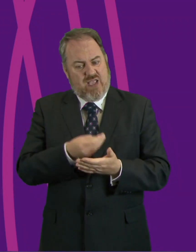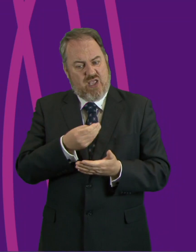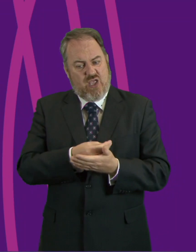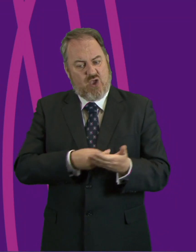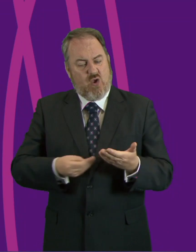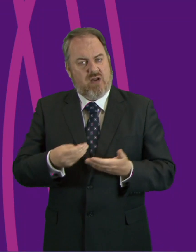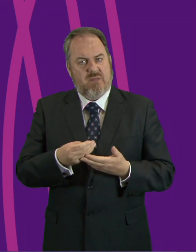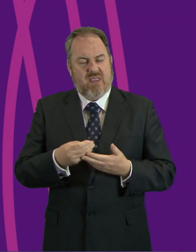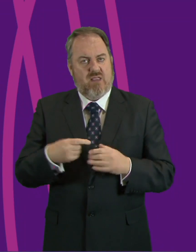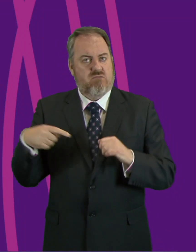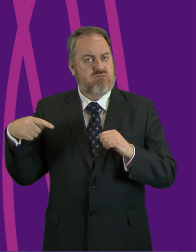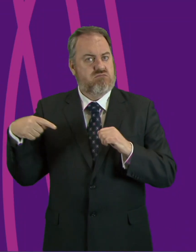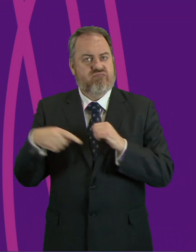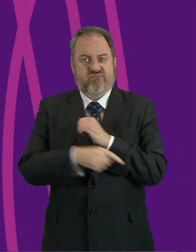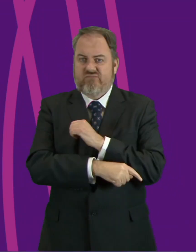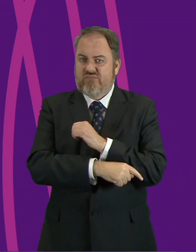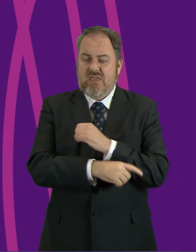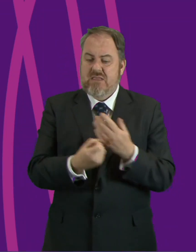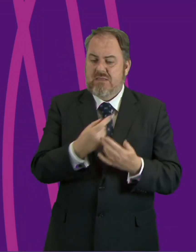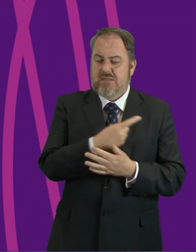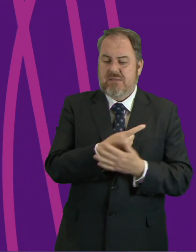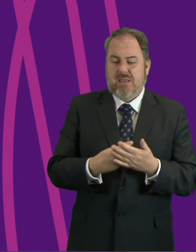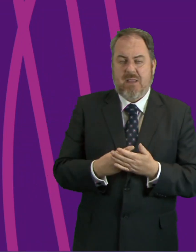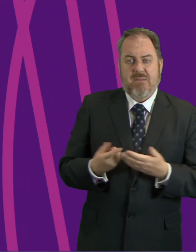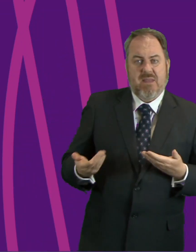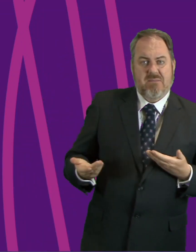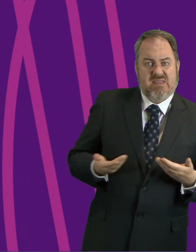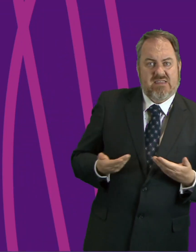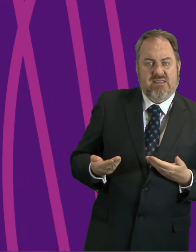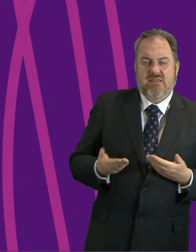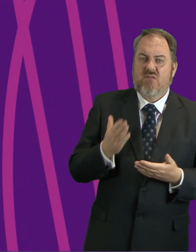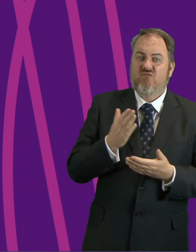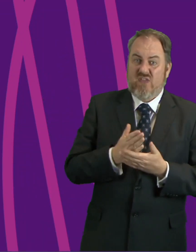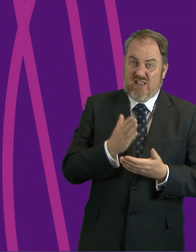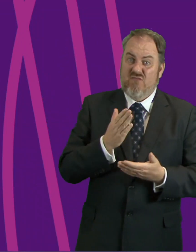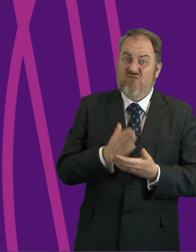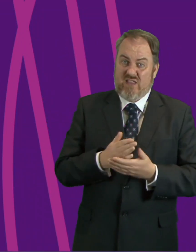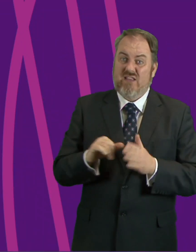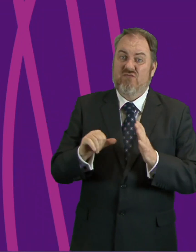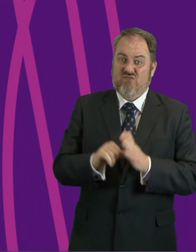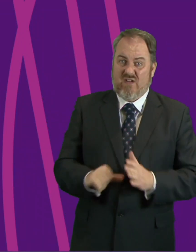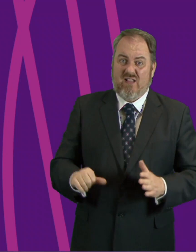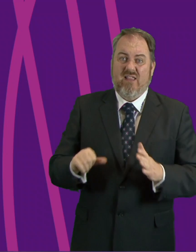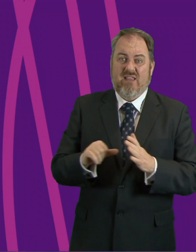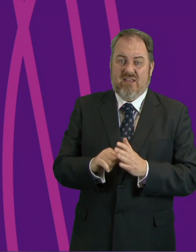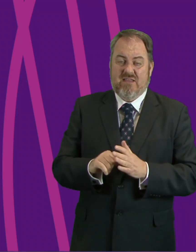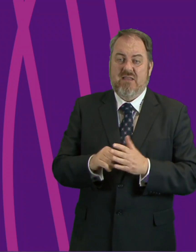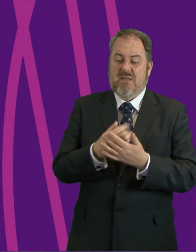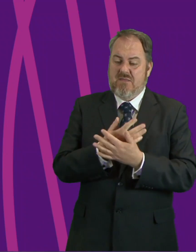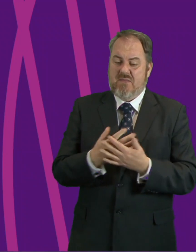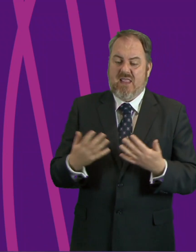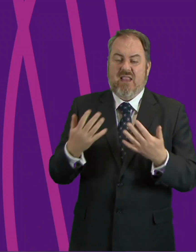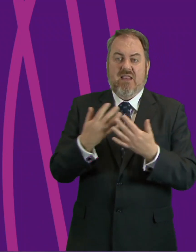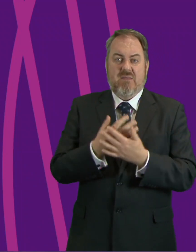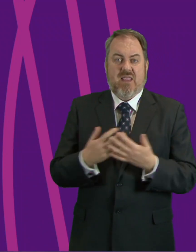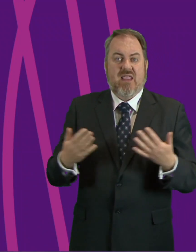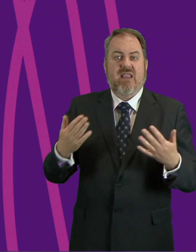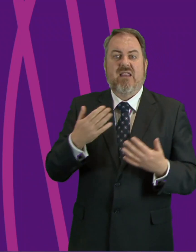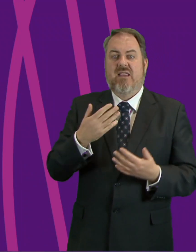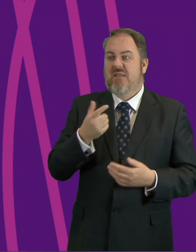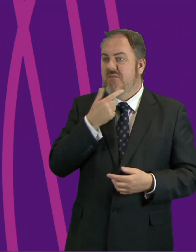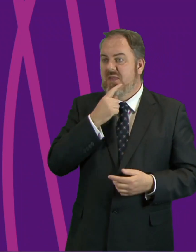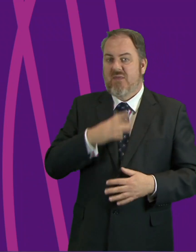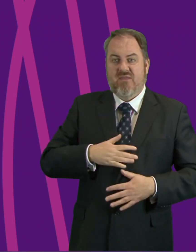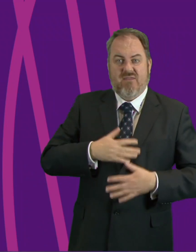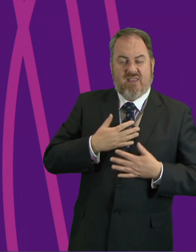are already in a more precarious position than others. Innovative manufacturing, highly skilled, productive and critical for generating income to spend